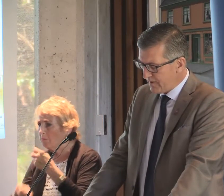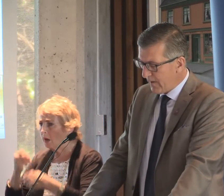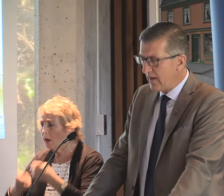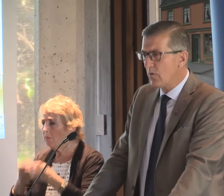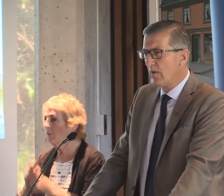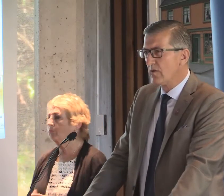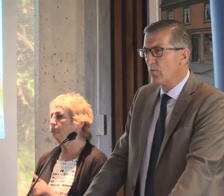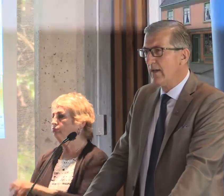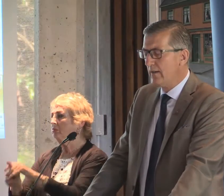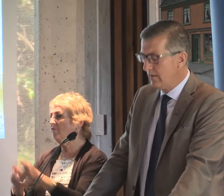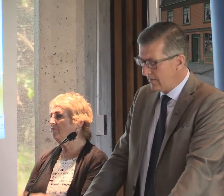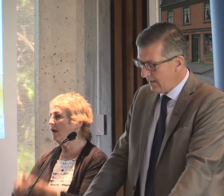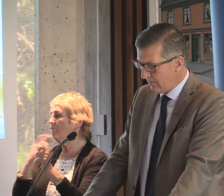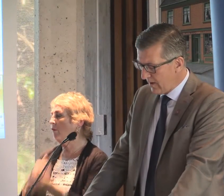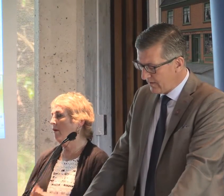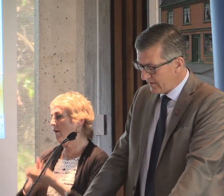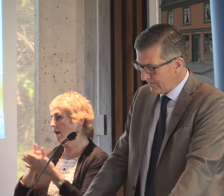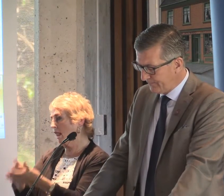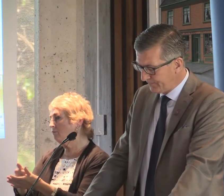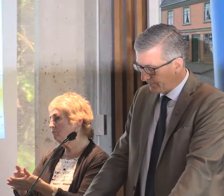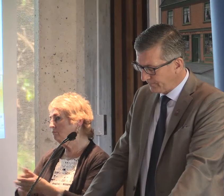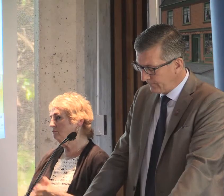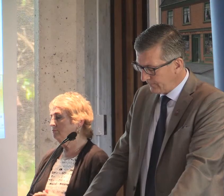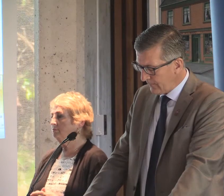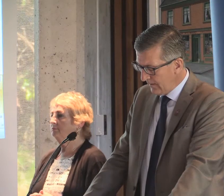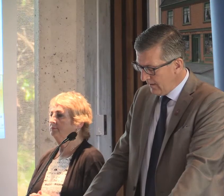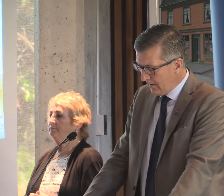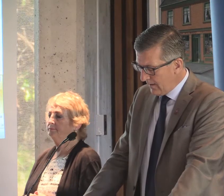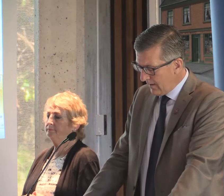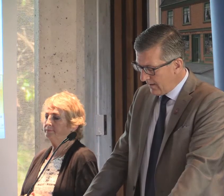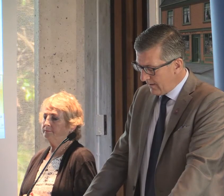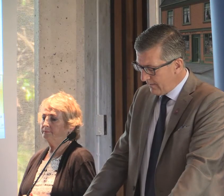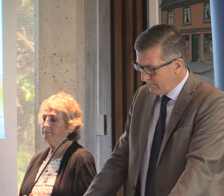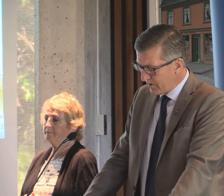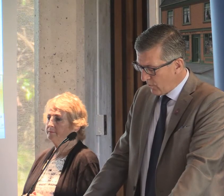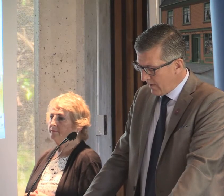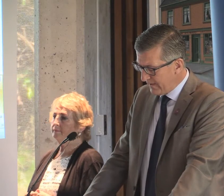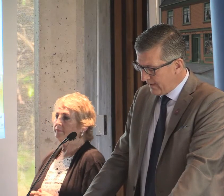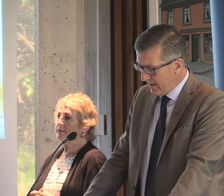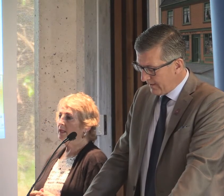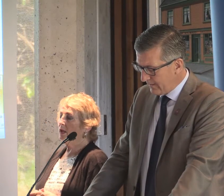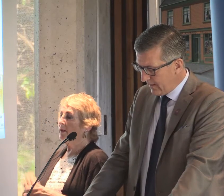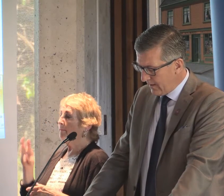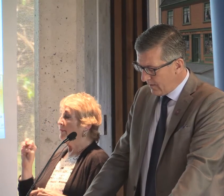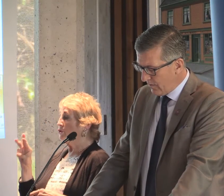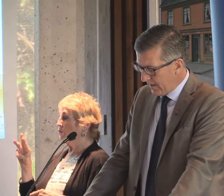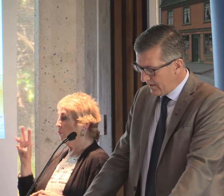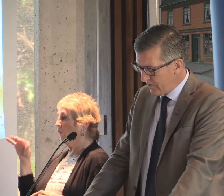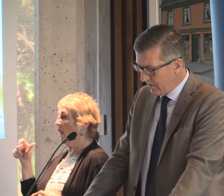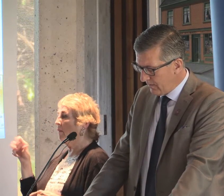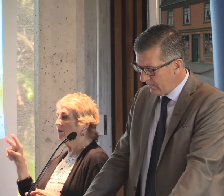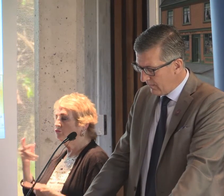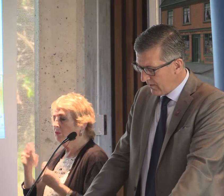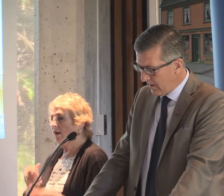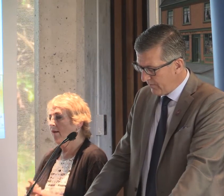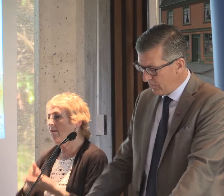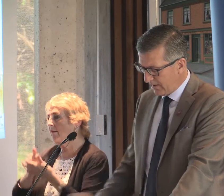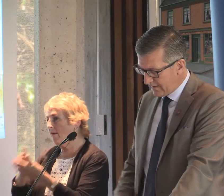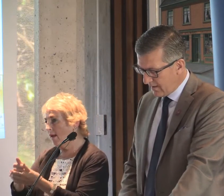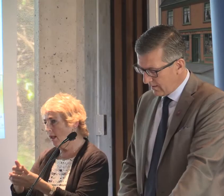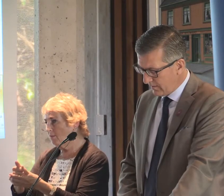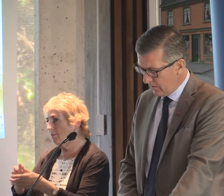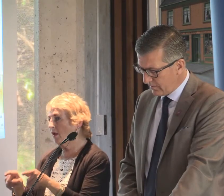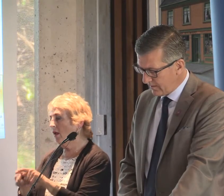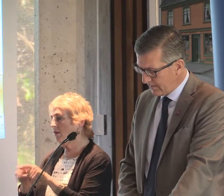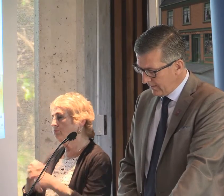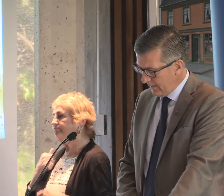And respond to others when the need arises. And Mr. Wellman did that, and I know that I share with all of you, we